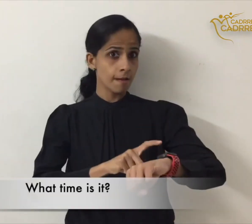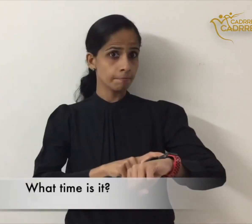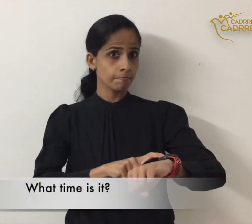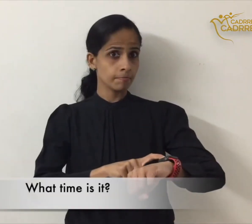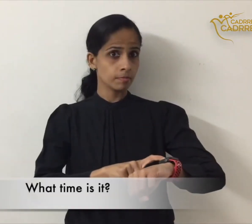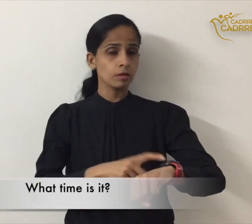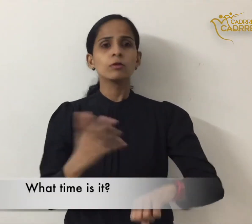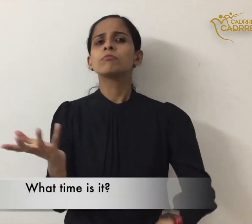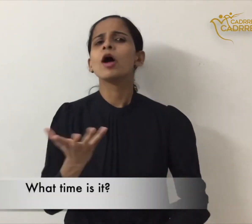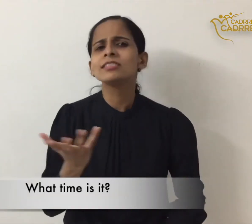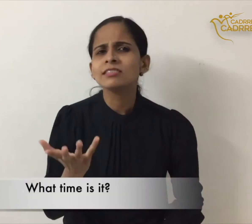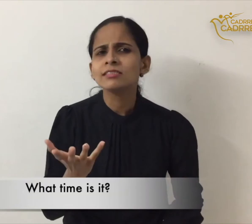What time is it?